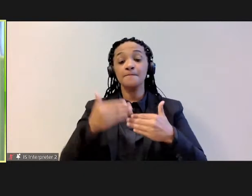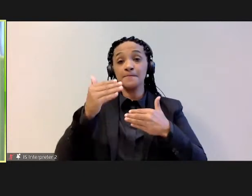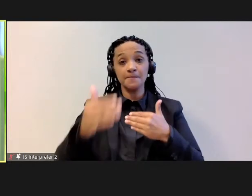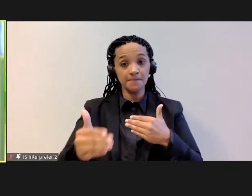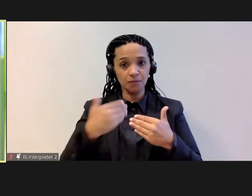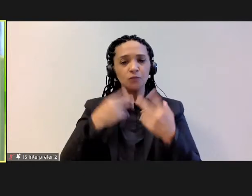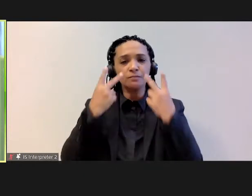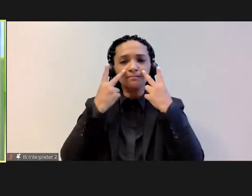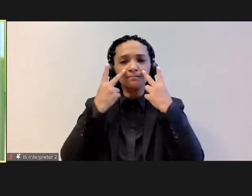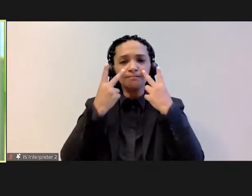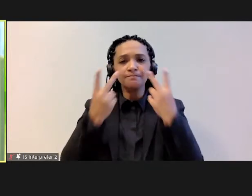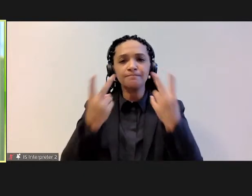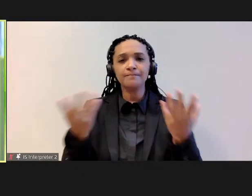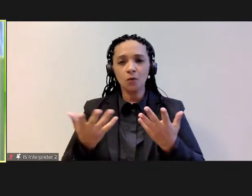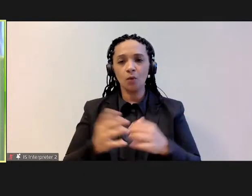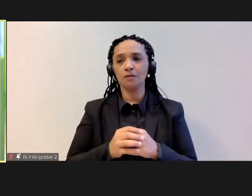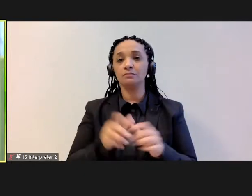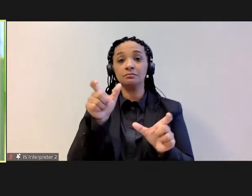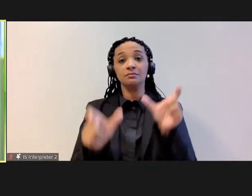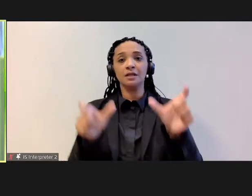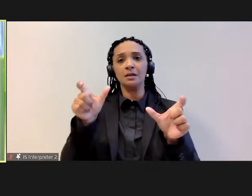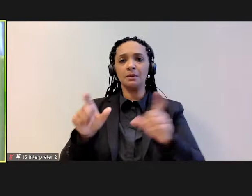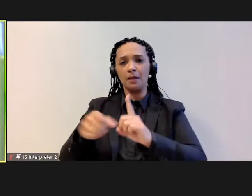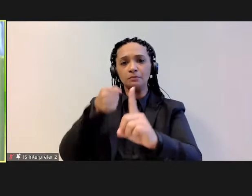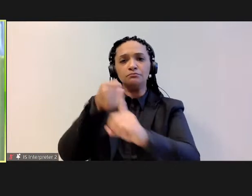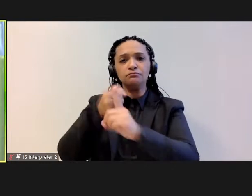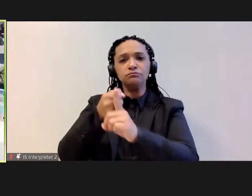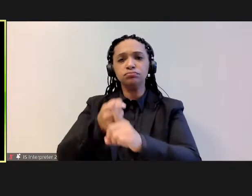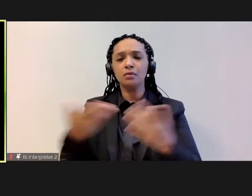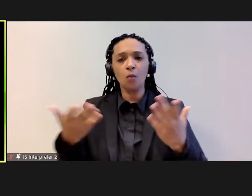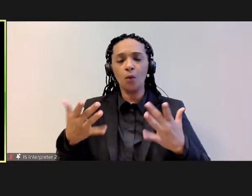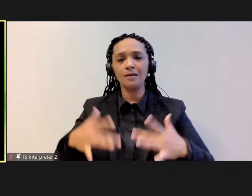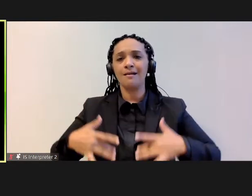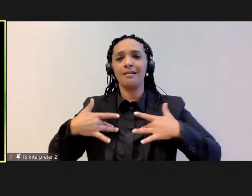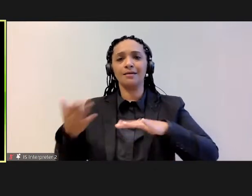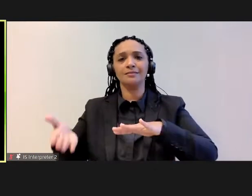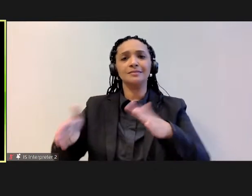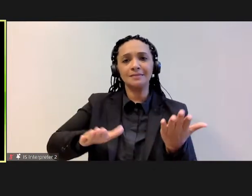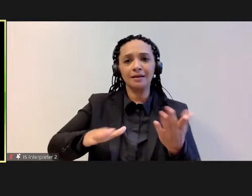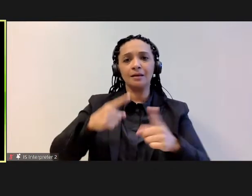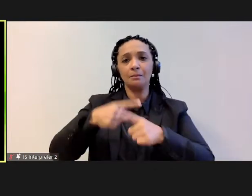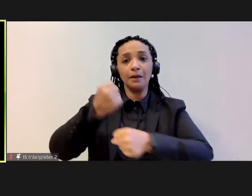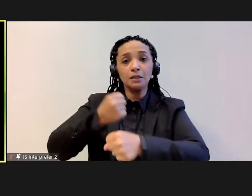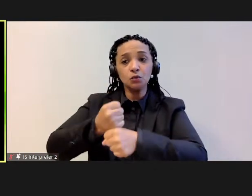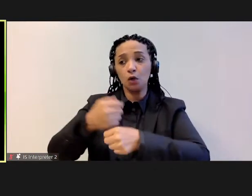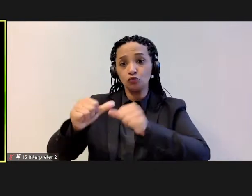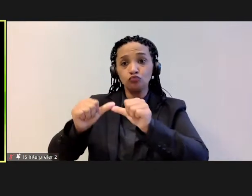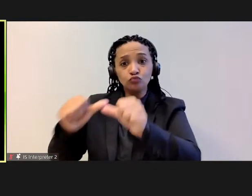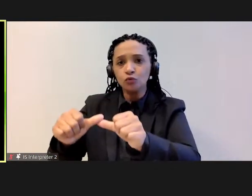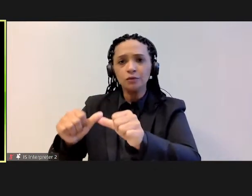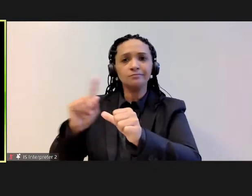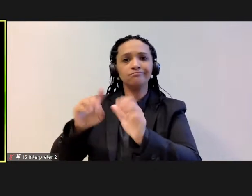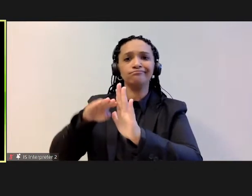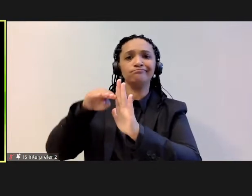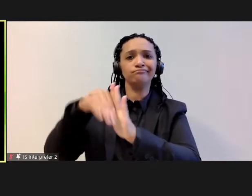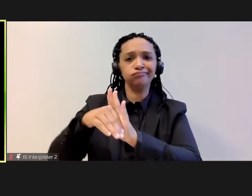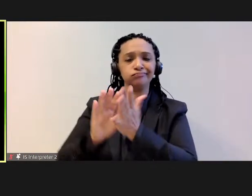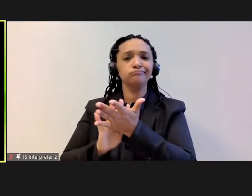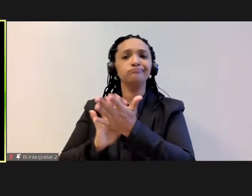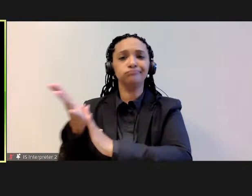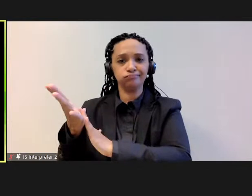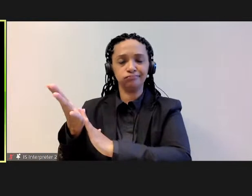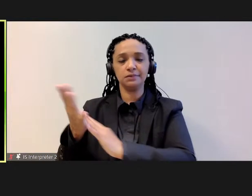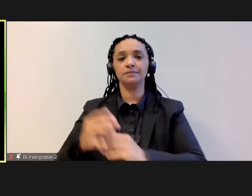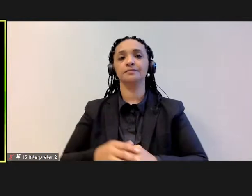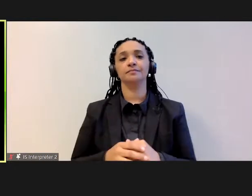is loss of life as well as disruption of livelihoods. So some of the key challenges have